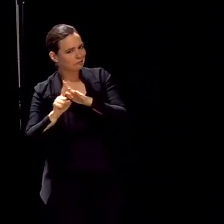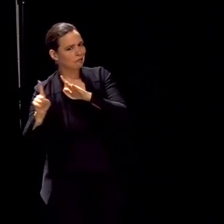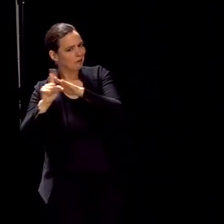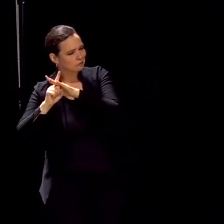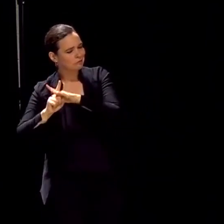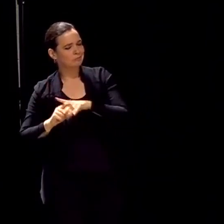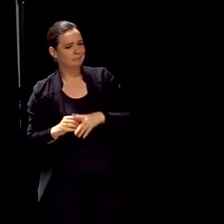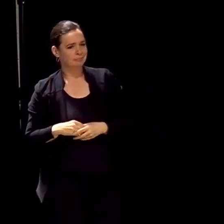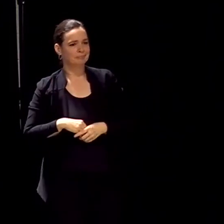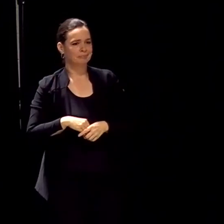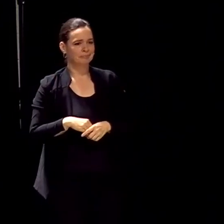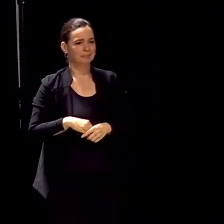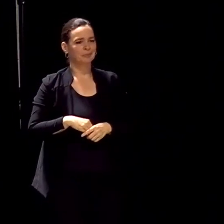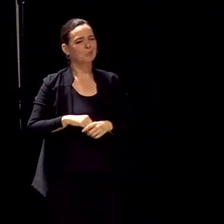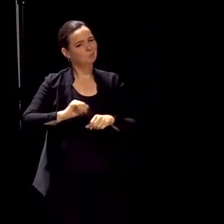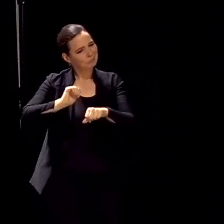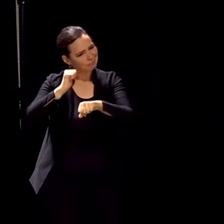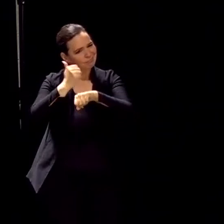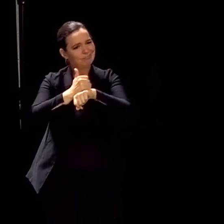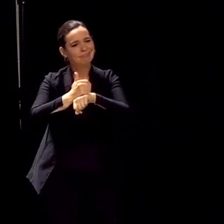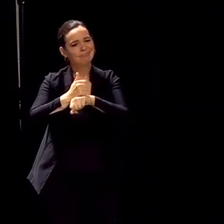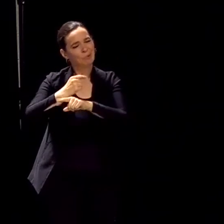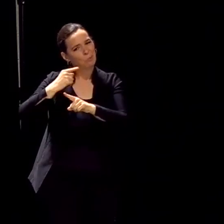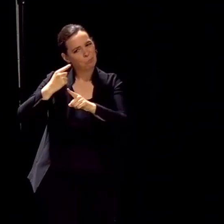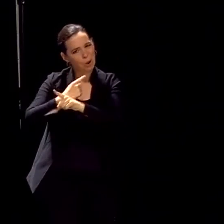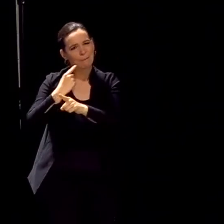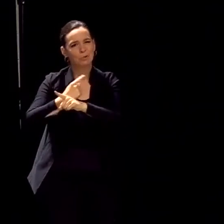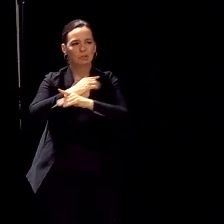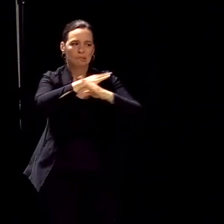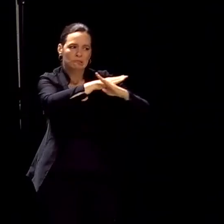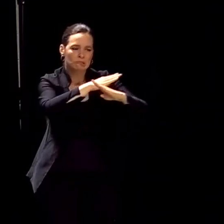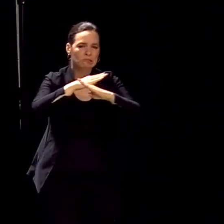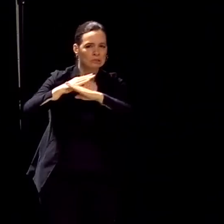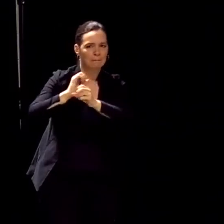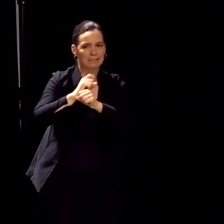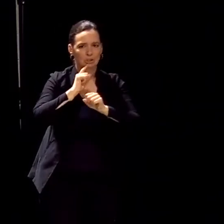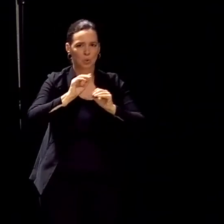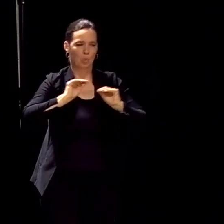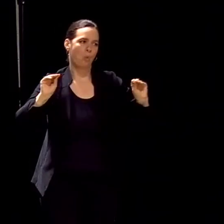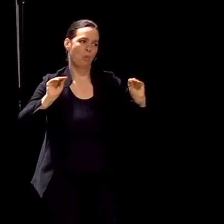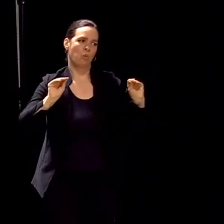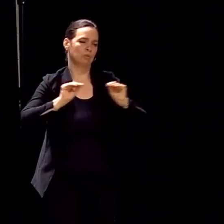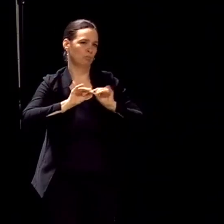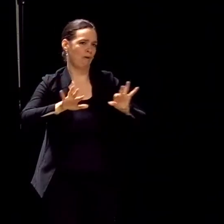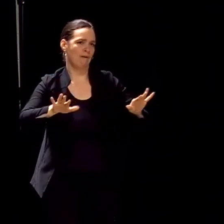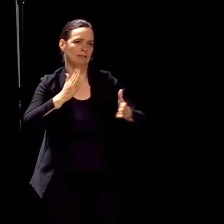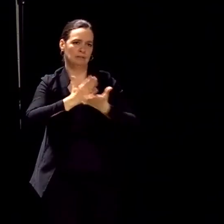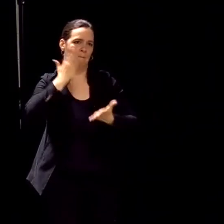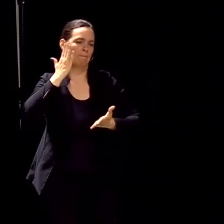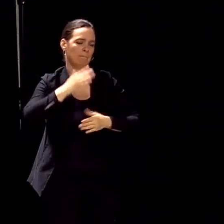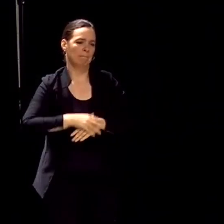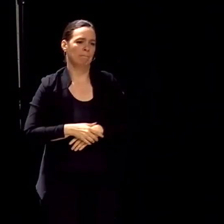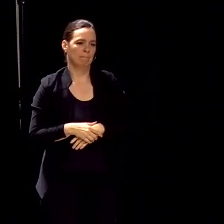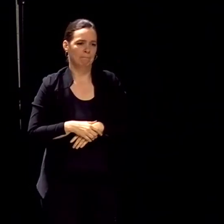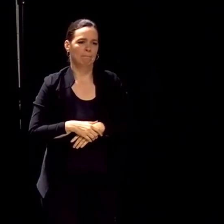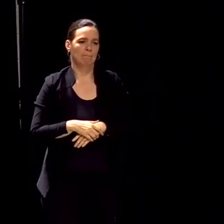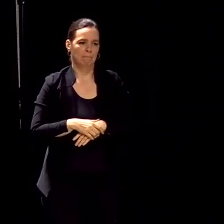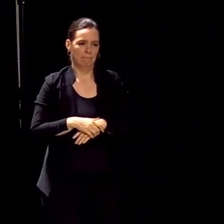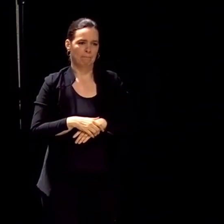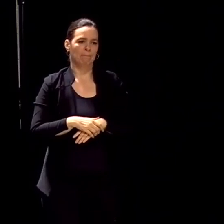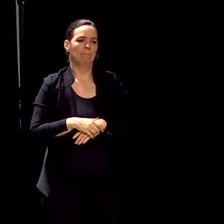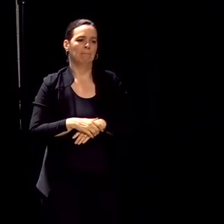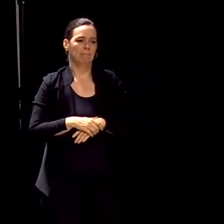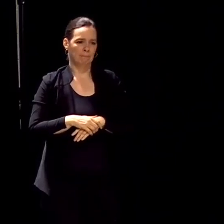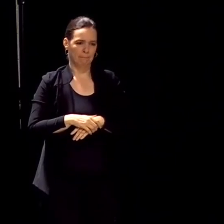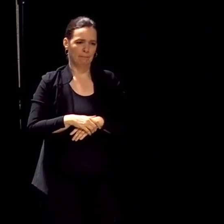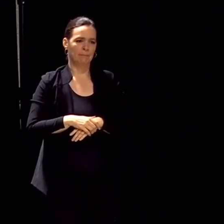they're putting in proper mitigation, just like what's being done here. And again, in a couple weeks, we're not going to have